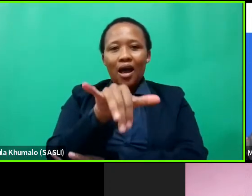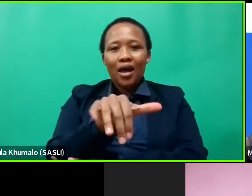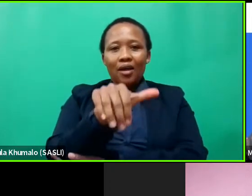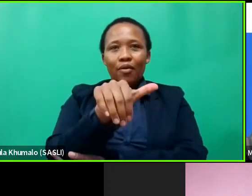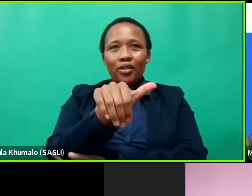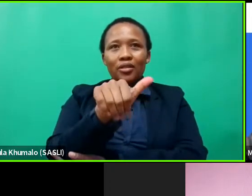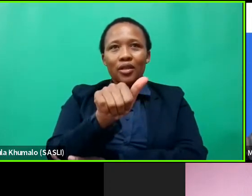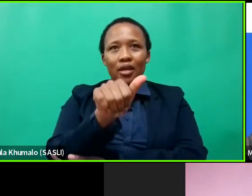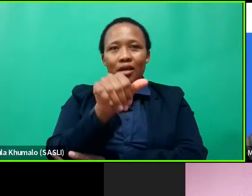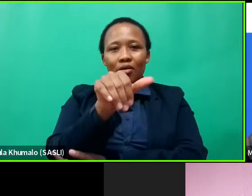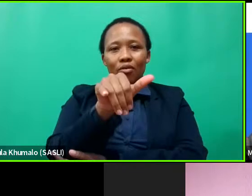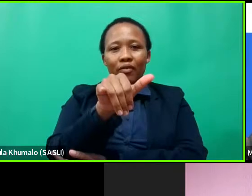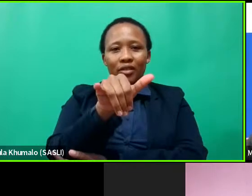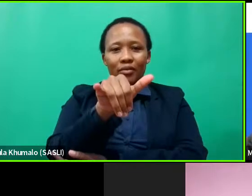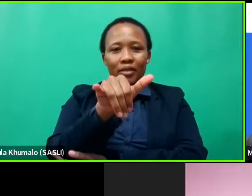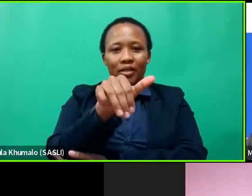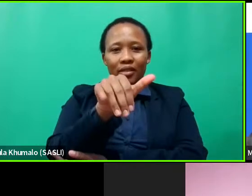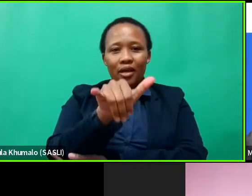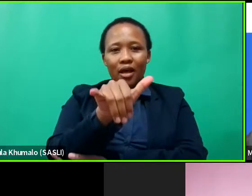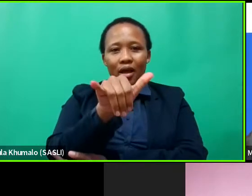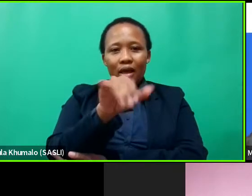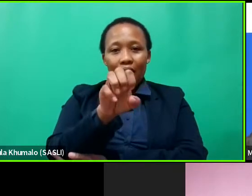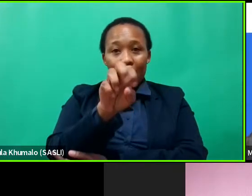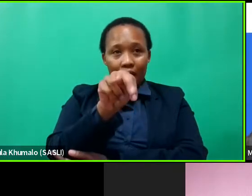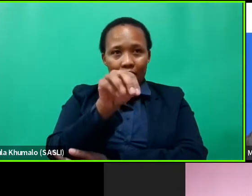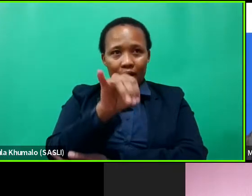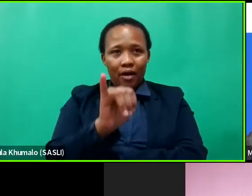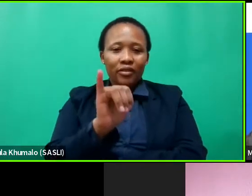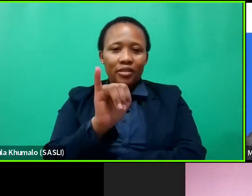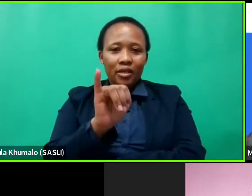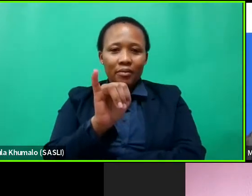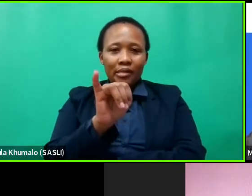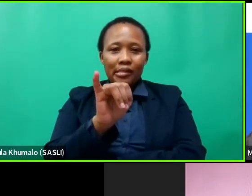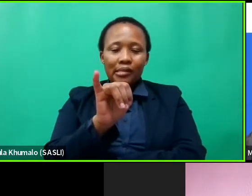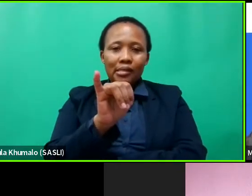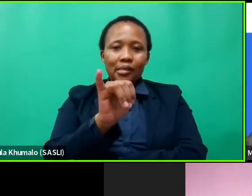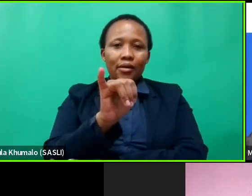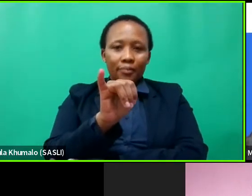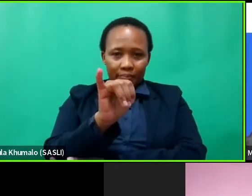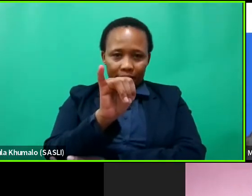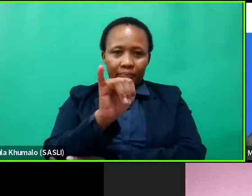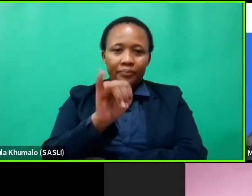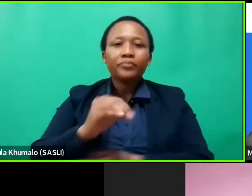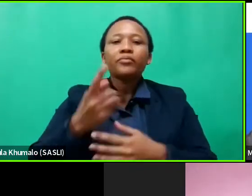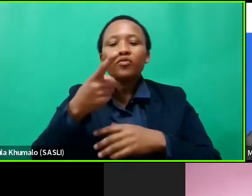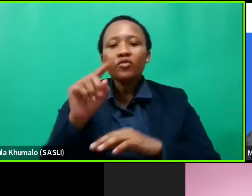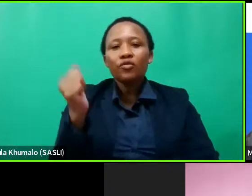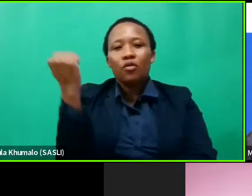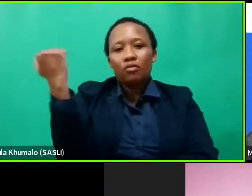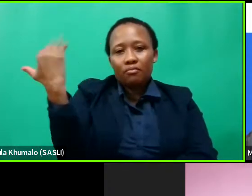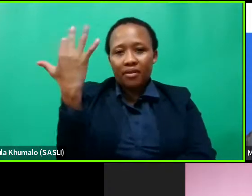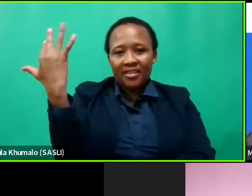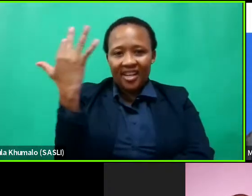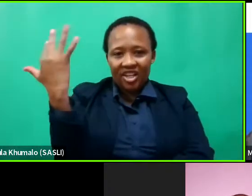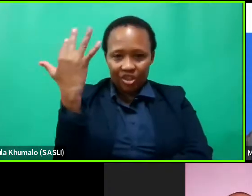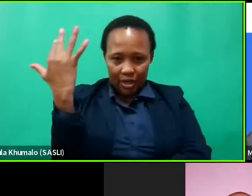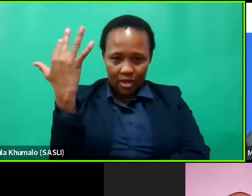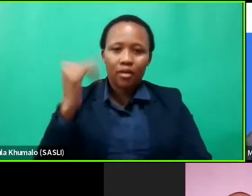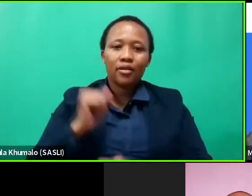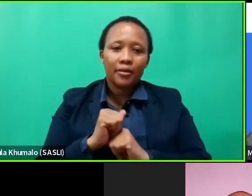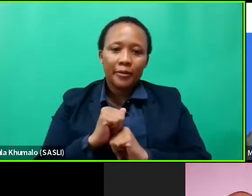It's a pity we have limited time for presentation,